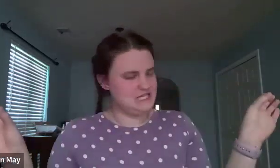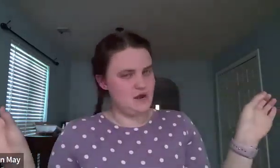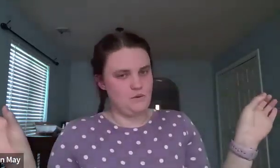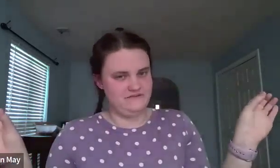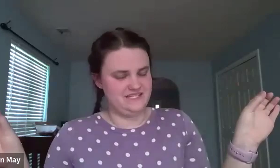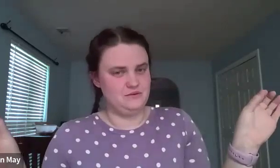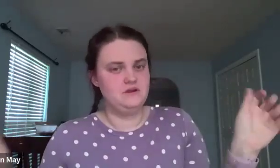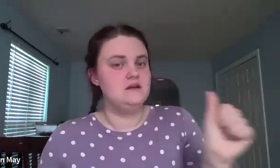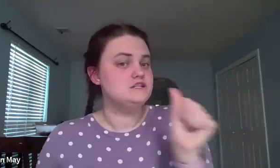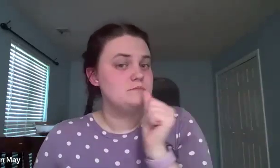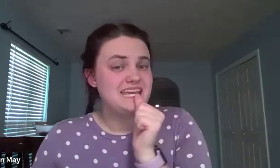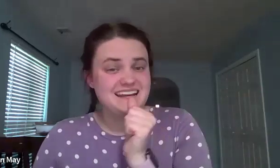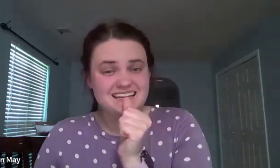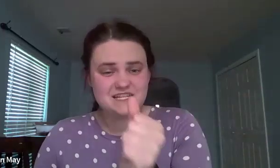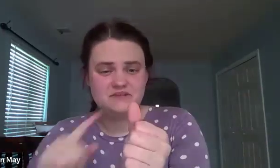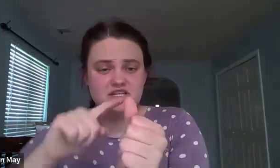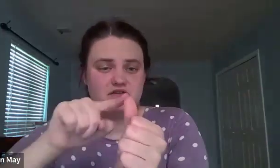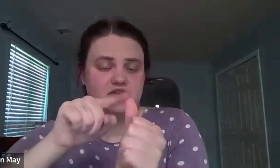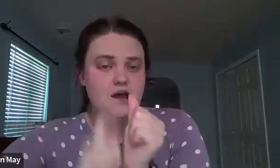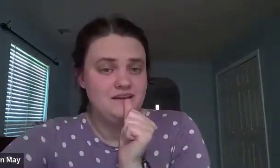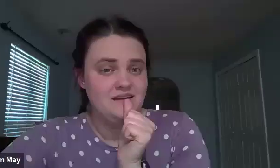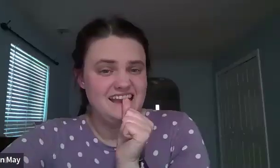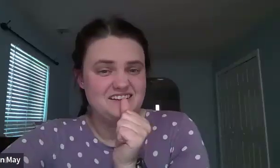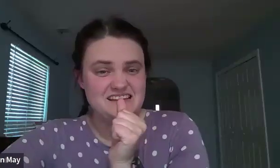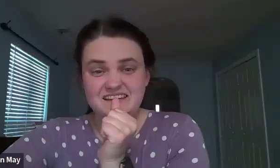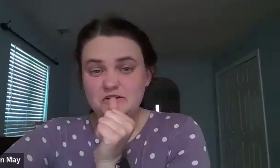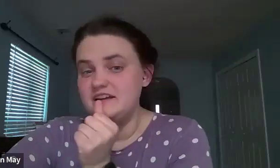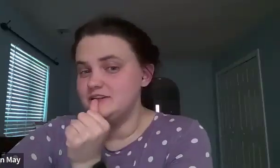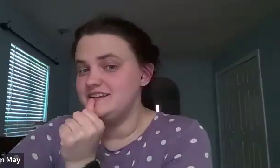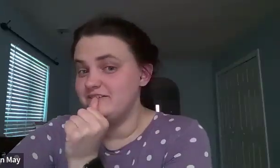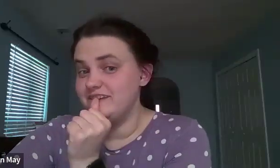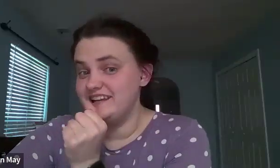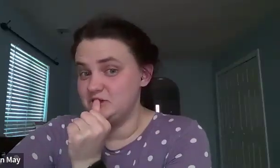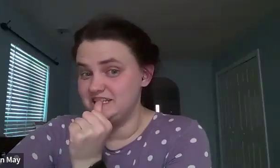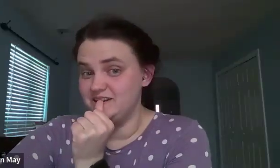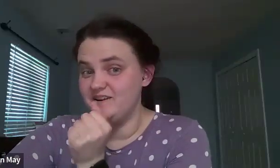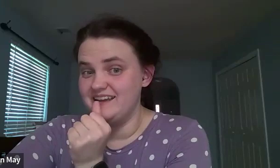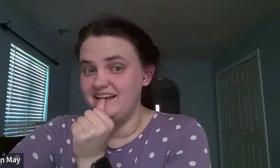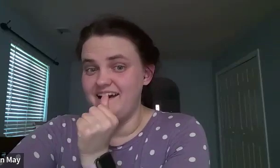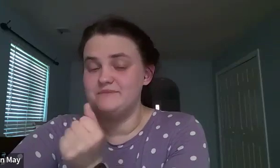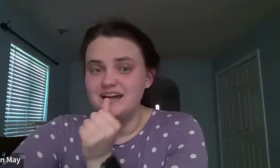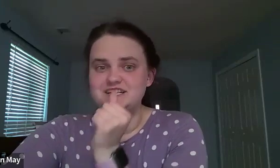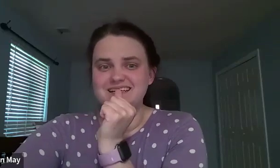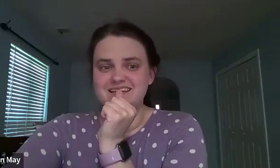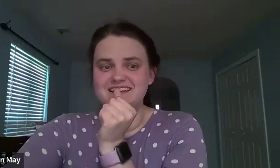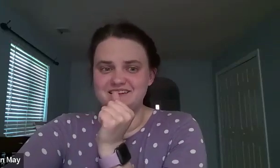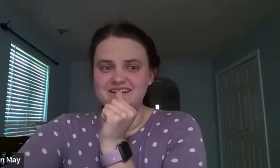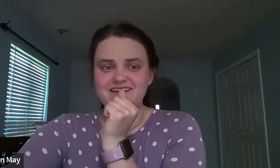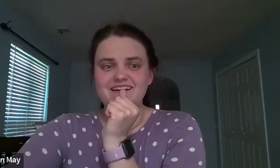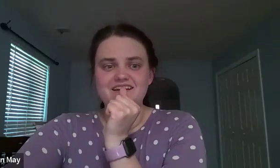it's not one of its own. So peanut is going to be your thumb, and you're just like, you're literally like flicking your teeth. Okay. Like I'm touching my teeth as I do it. You